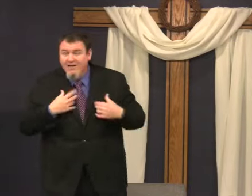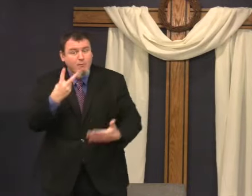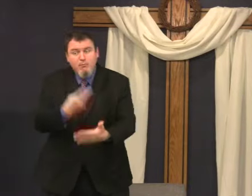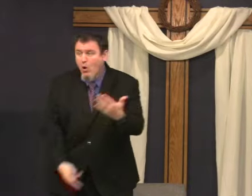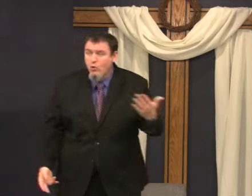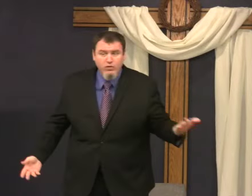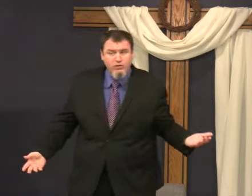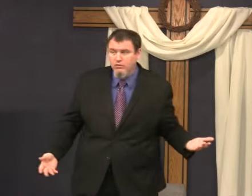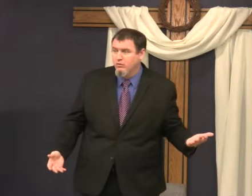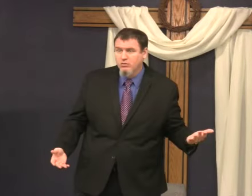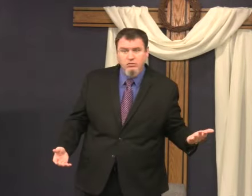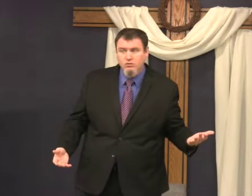You can't have them both.